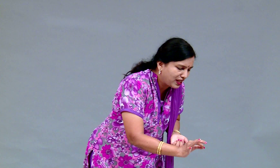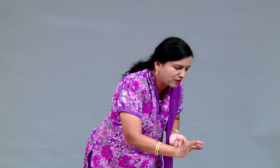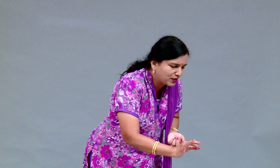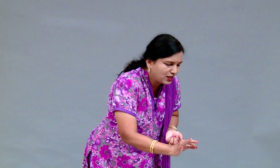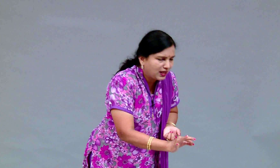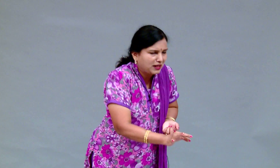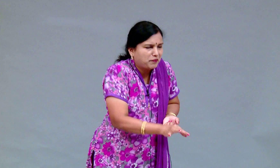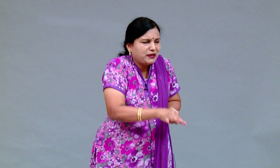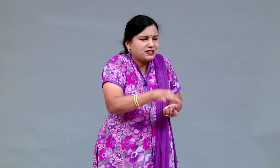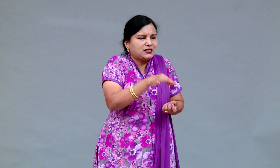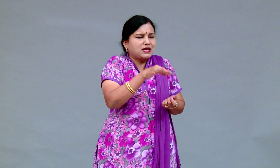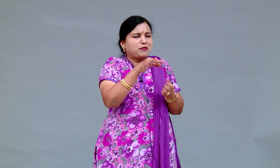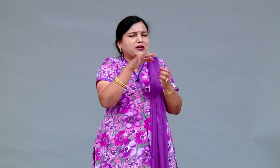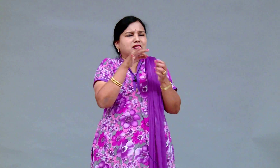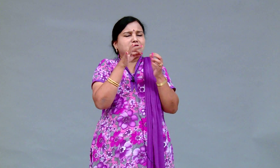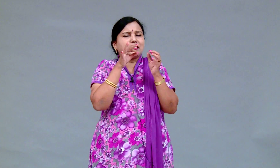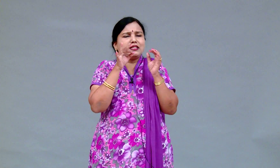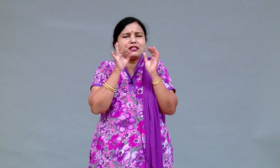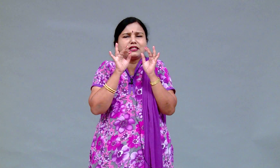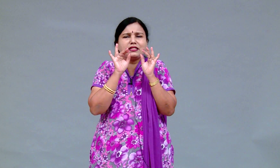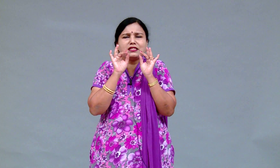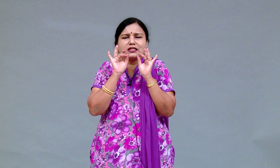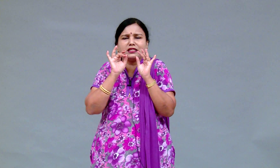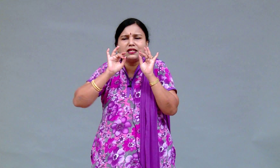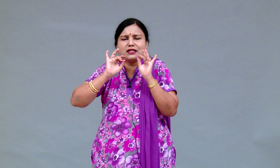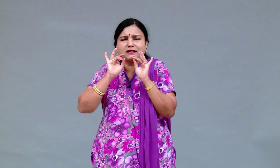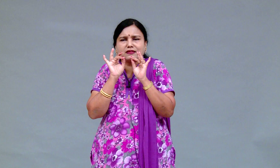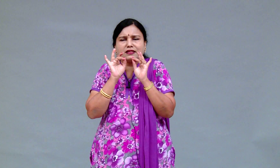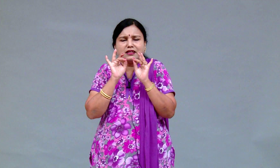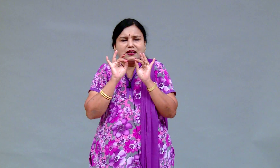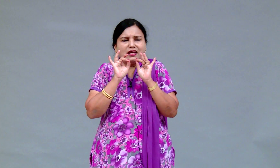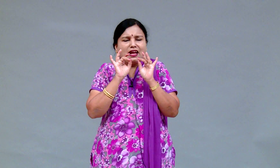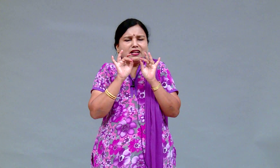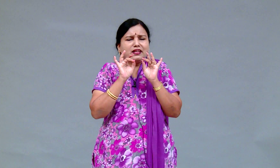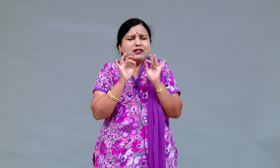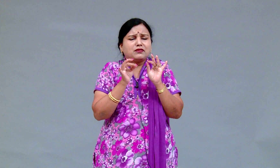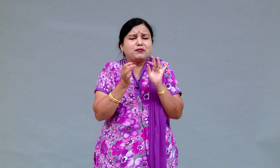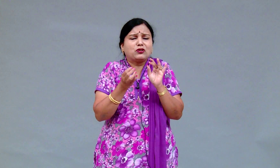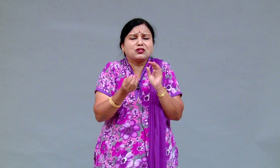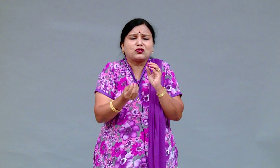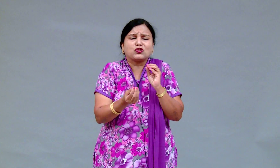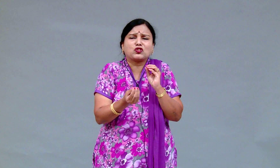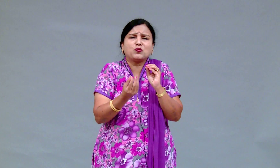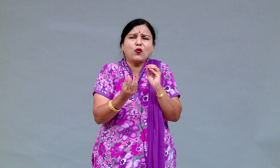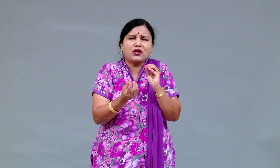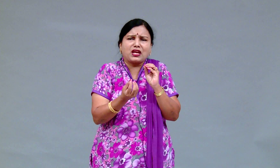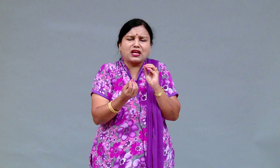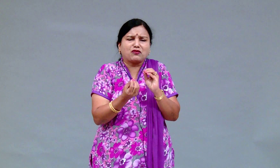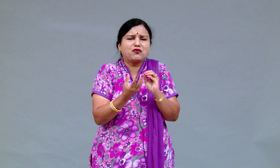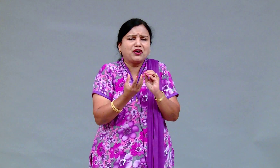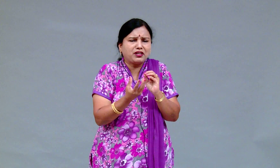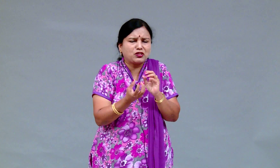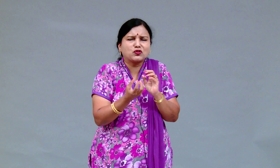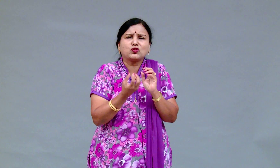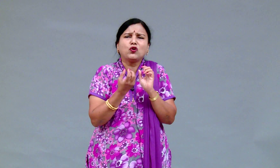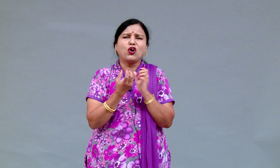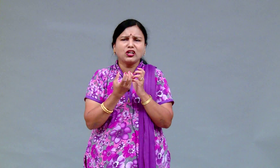flame and picked it up in her tiny, tiny, tiny legs. And then, because it was smoking and fire, it was so hot,